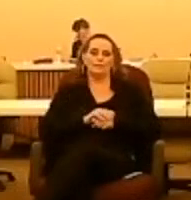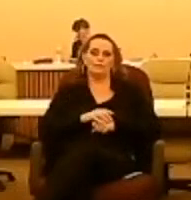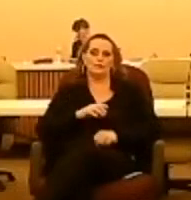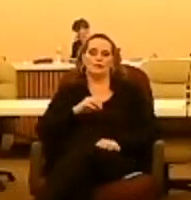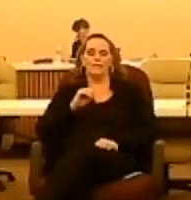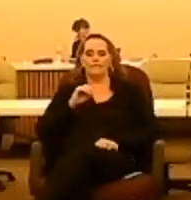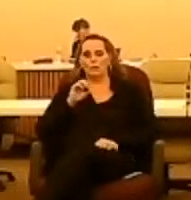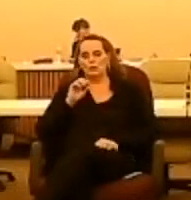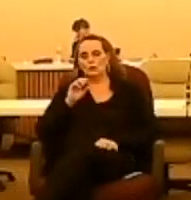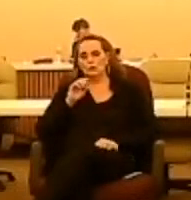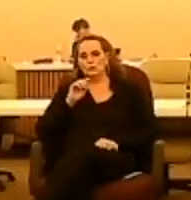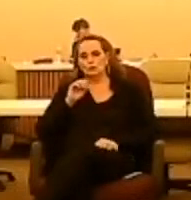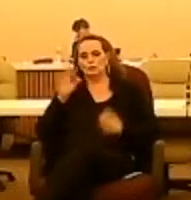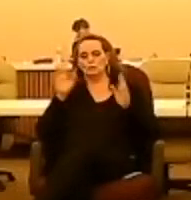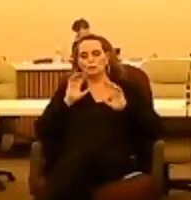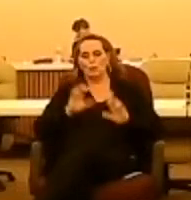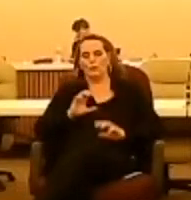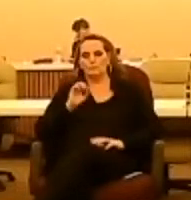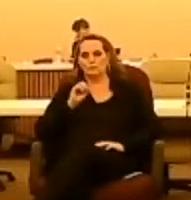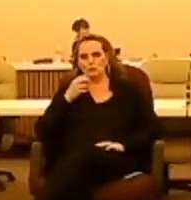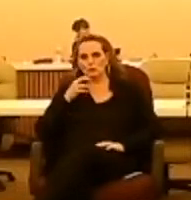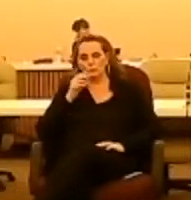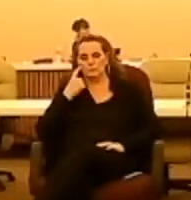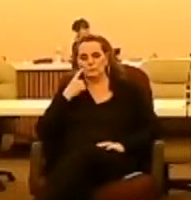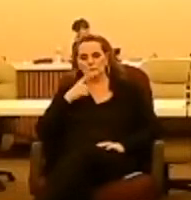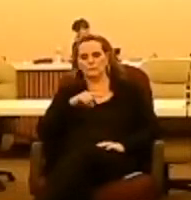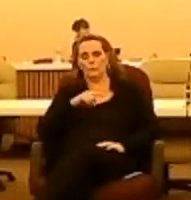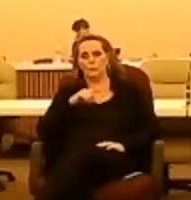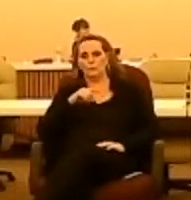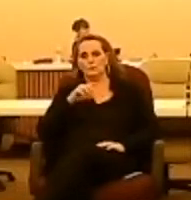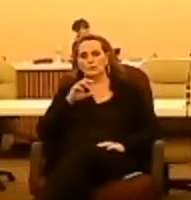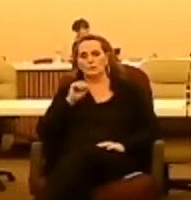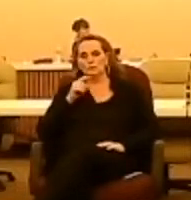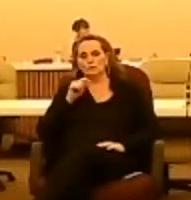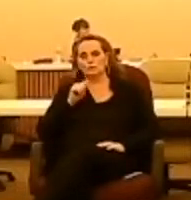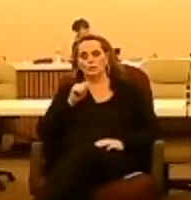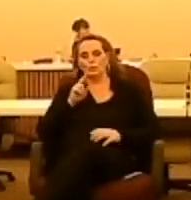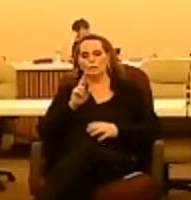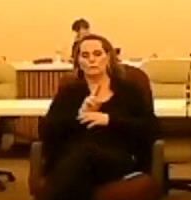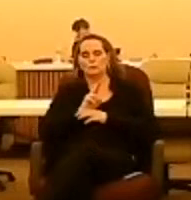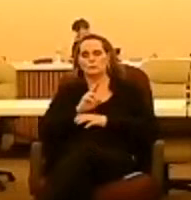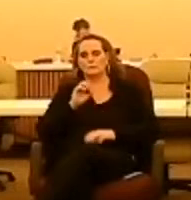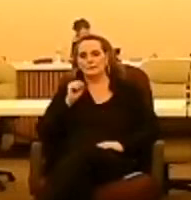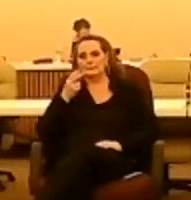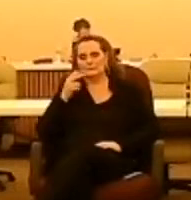storm sewers for Stonefield Muse subdivision. Second.